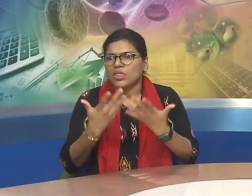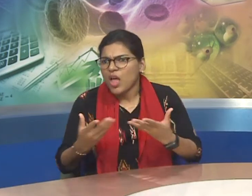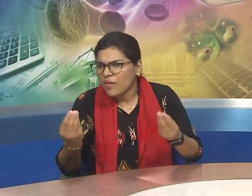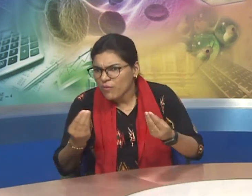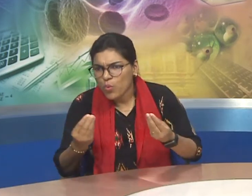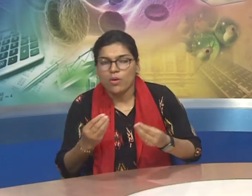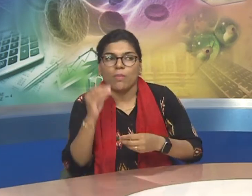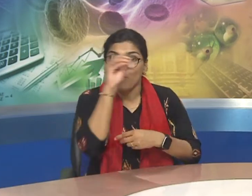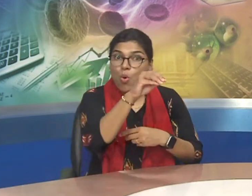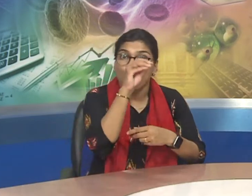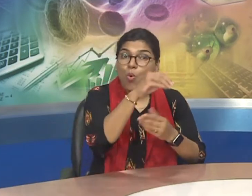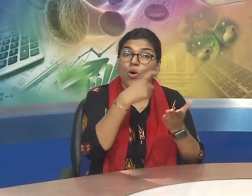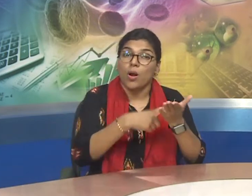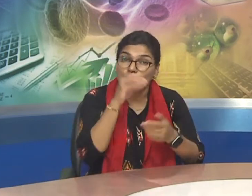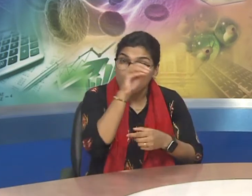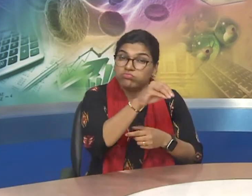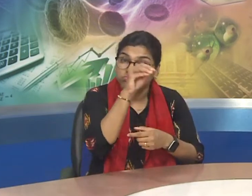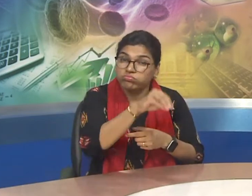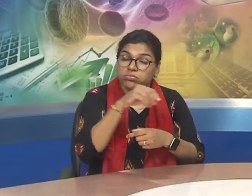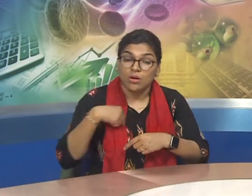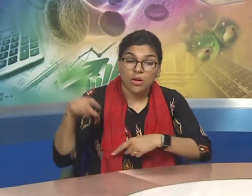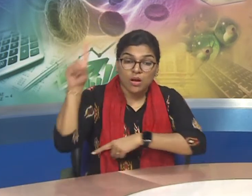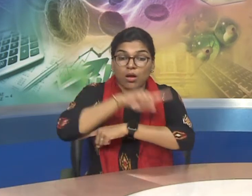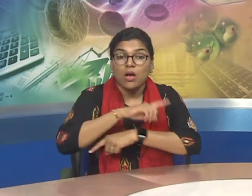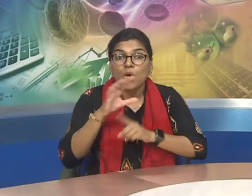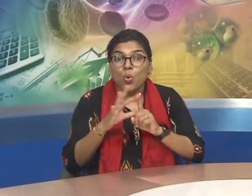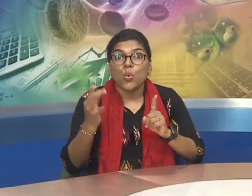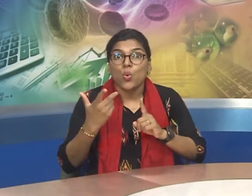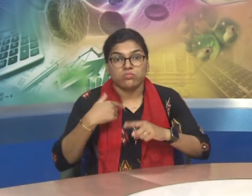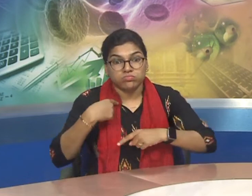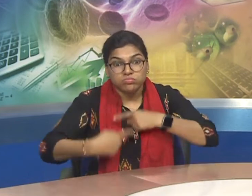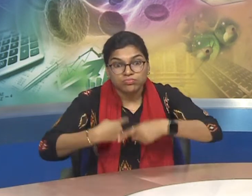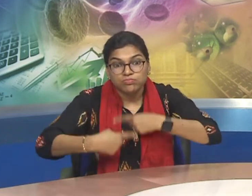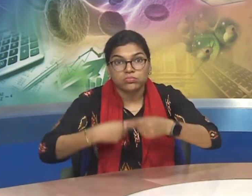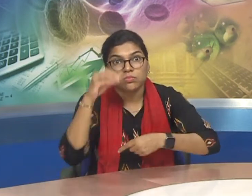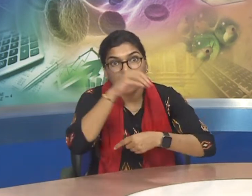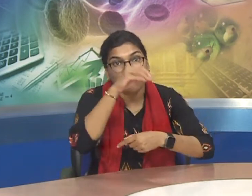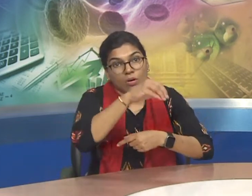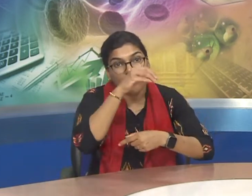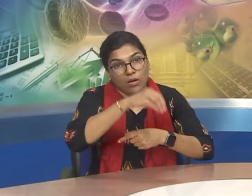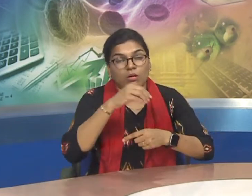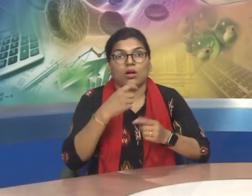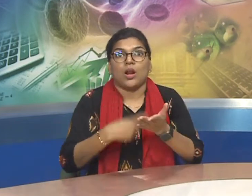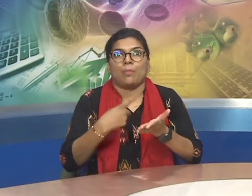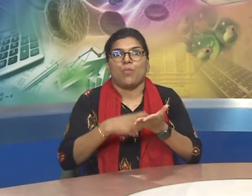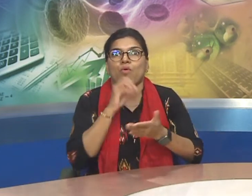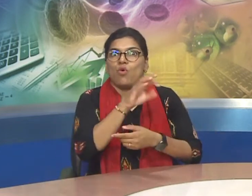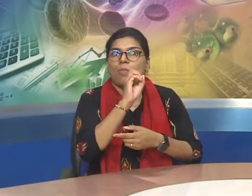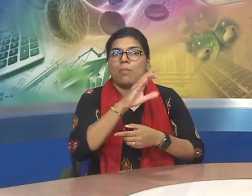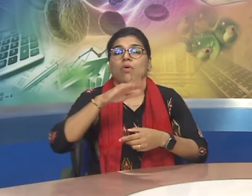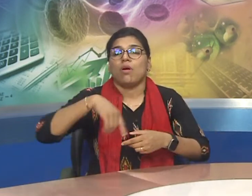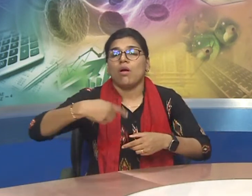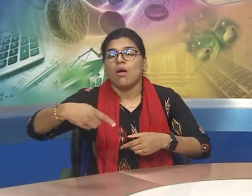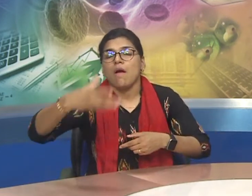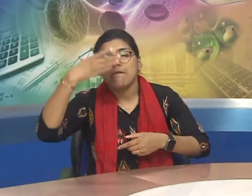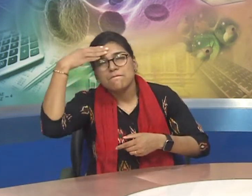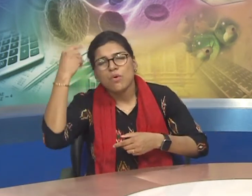So, reporting is important. In this, we need to report different activities which are done on regular basis and their